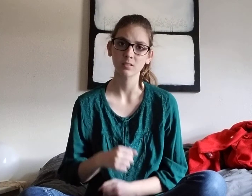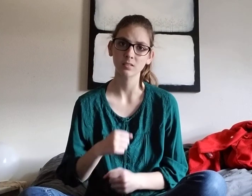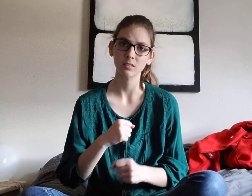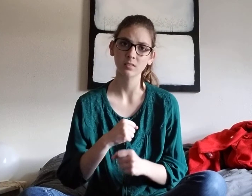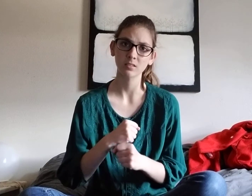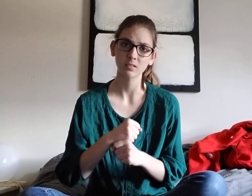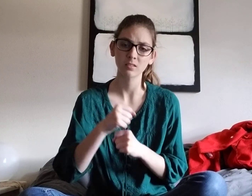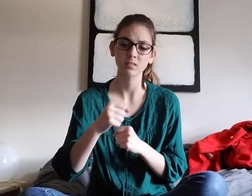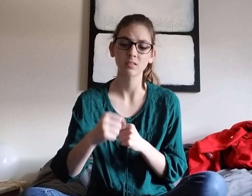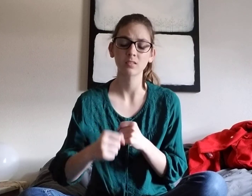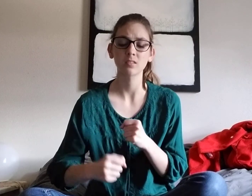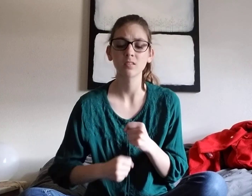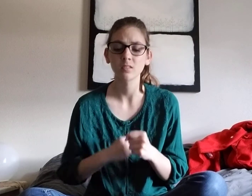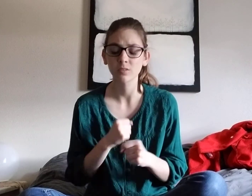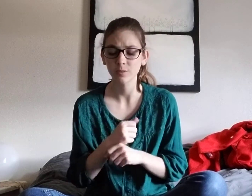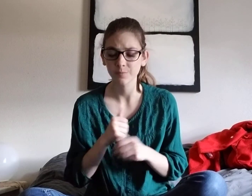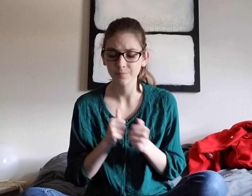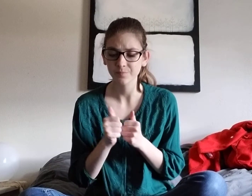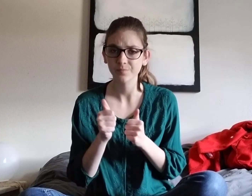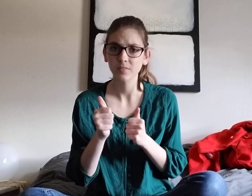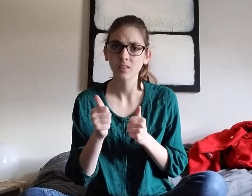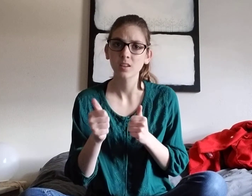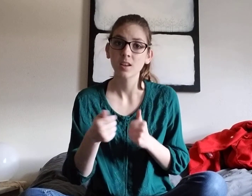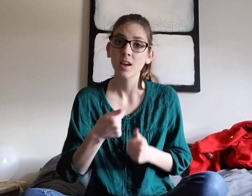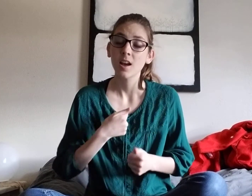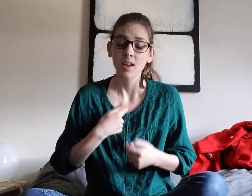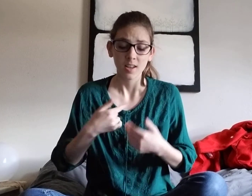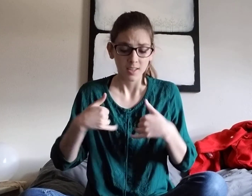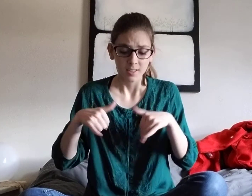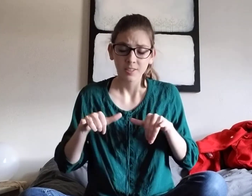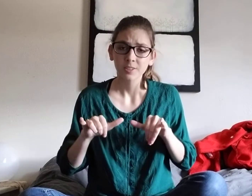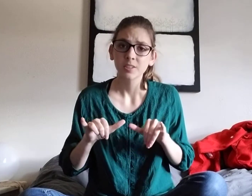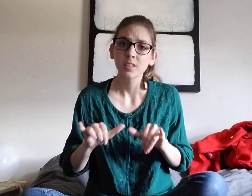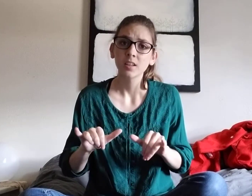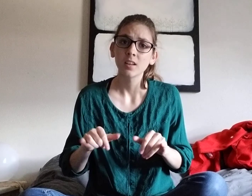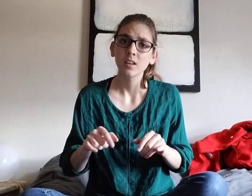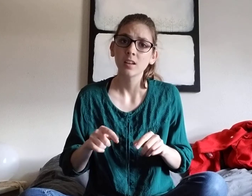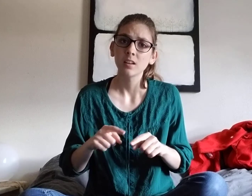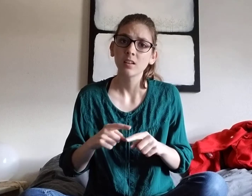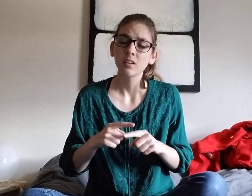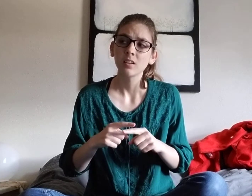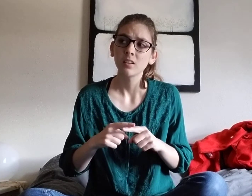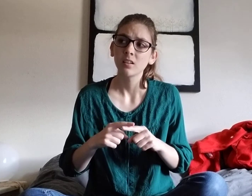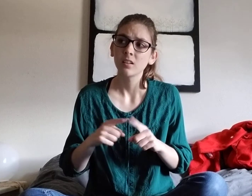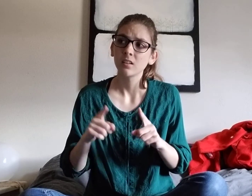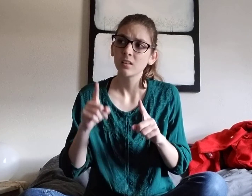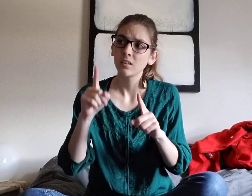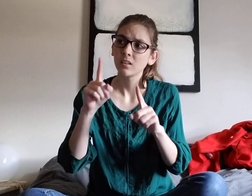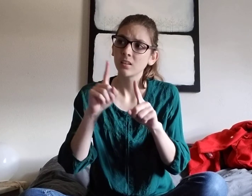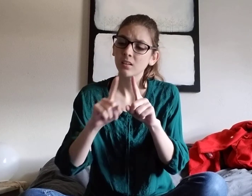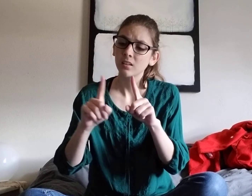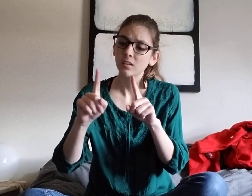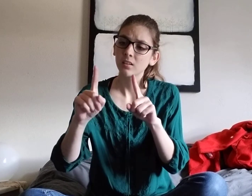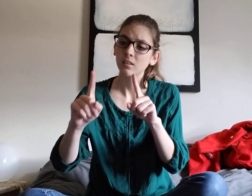So the years went by, I stayed the same, but she began to